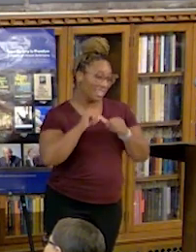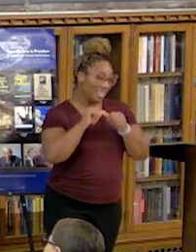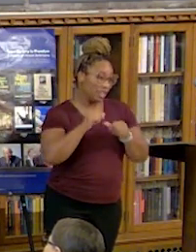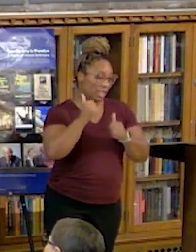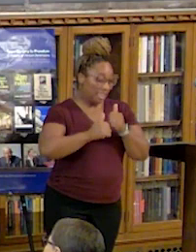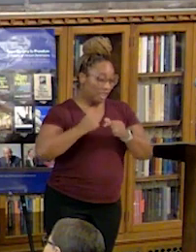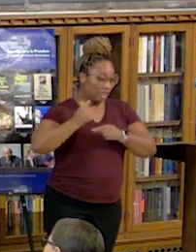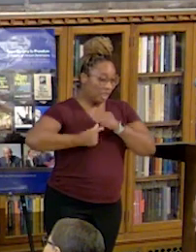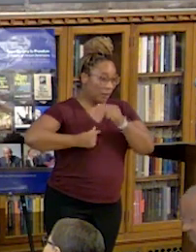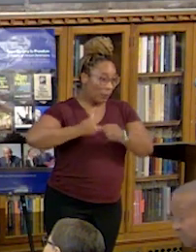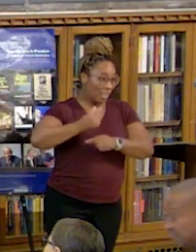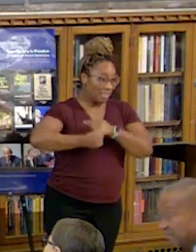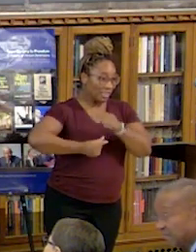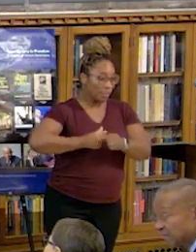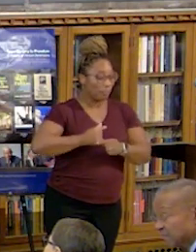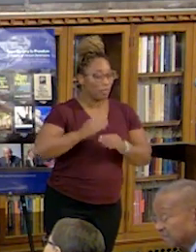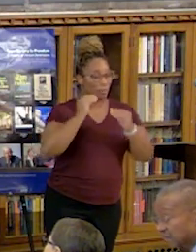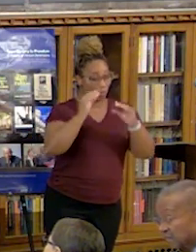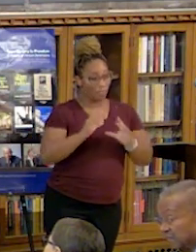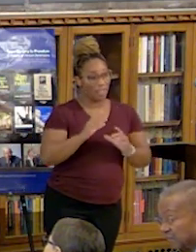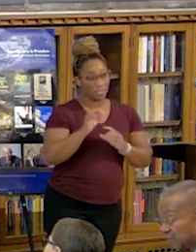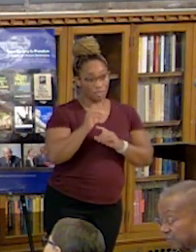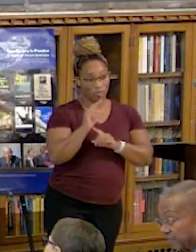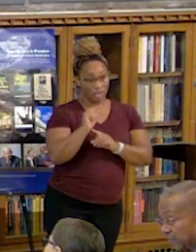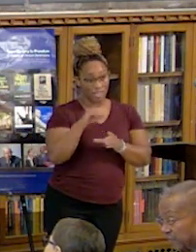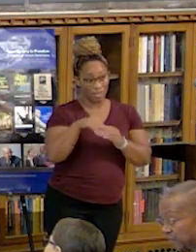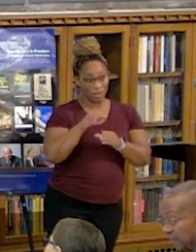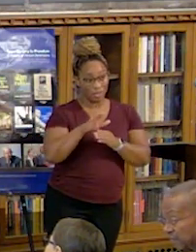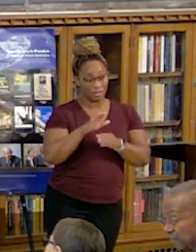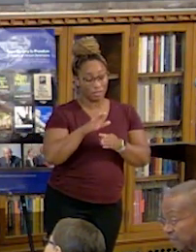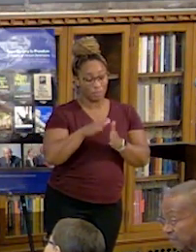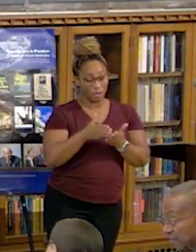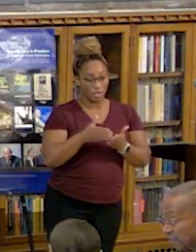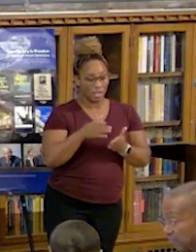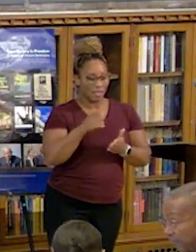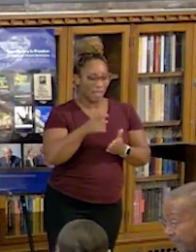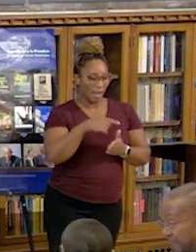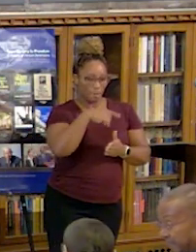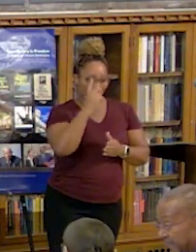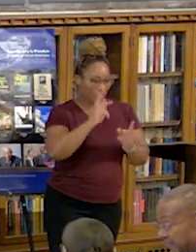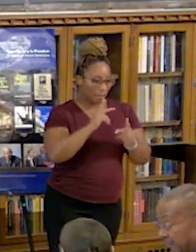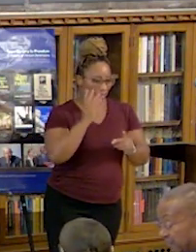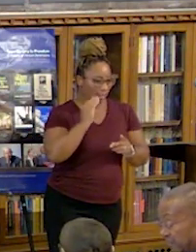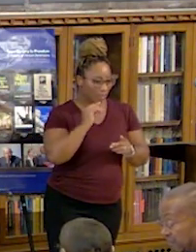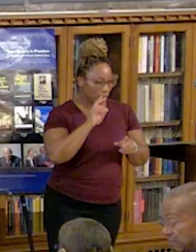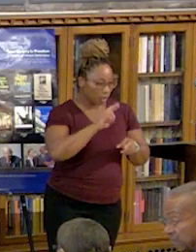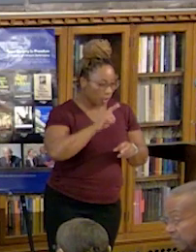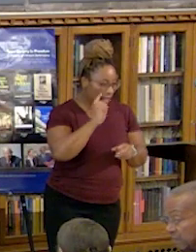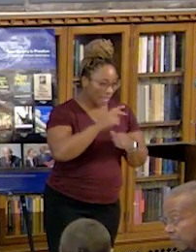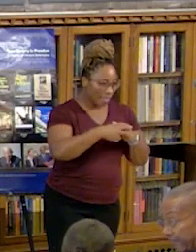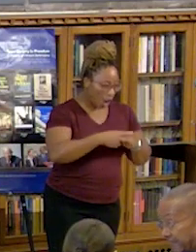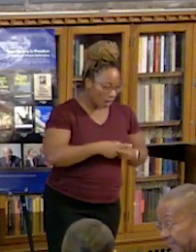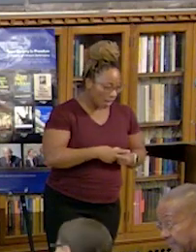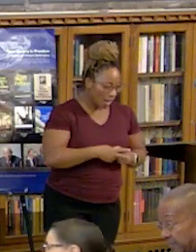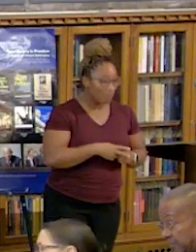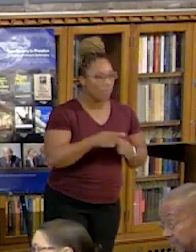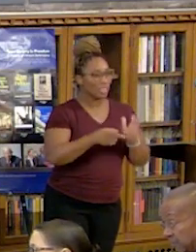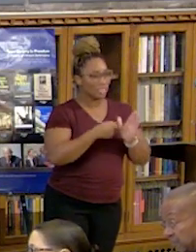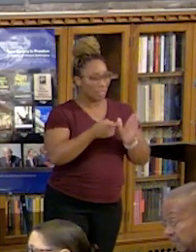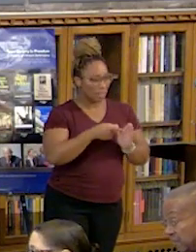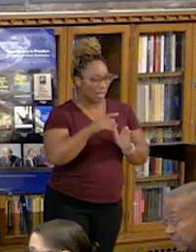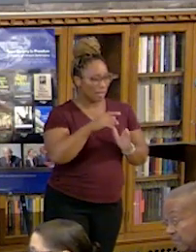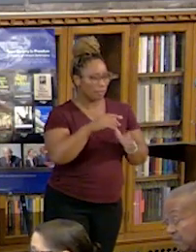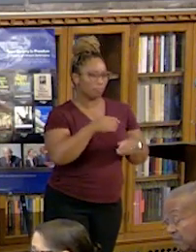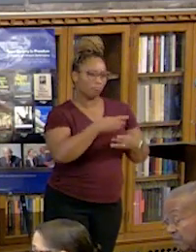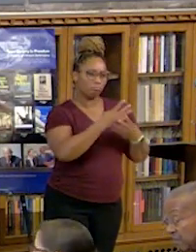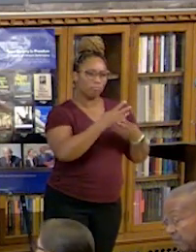generation to generation something that Professor Franklin wrote about was the experience of black people in the archive and you know you can sometimes go into archives